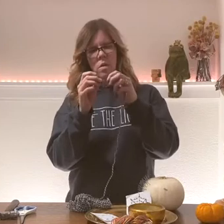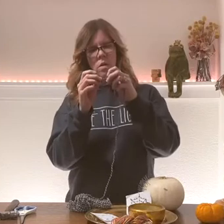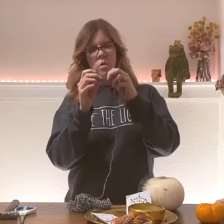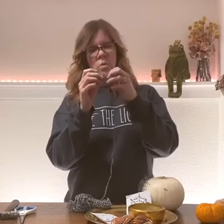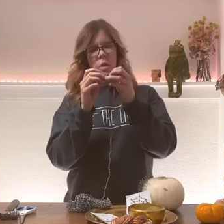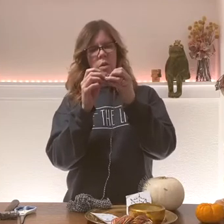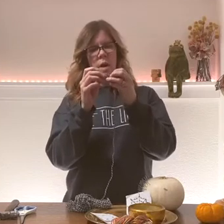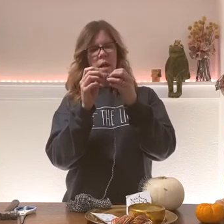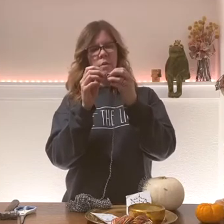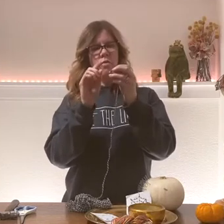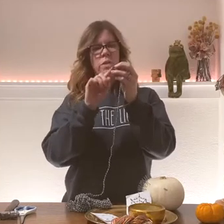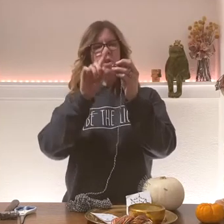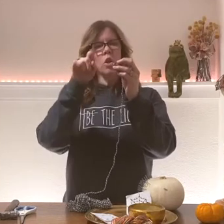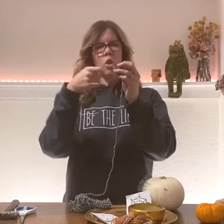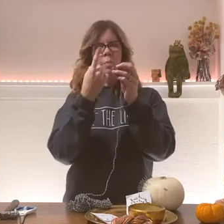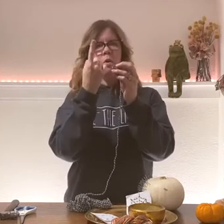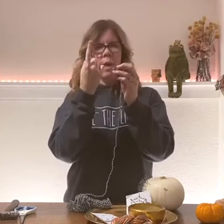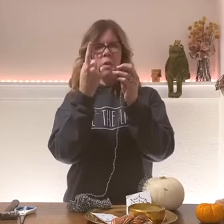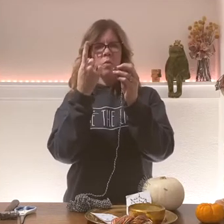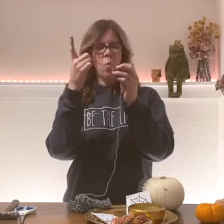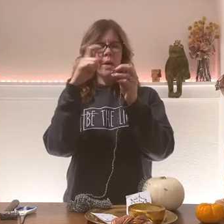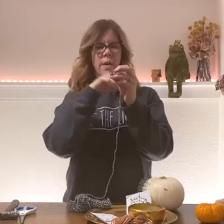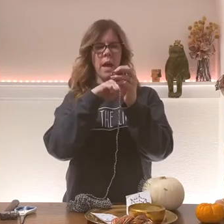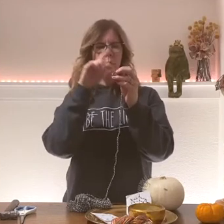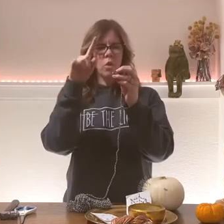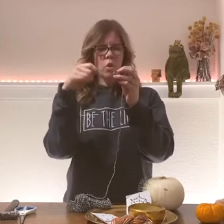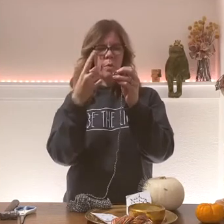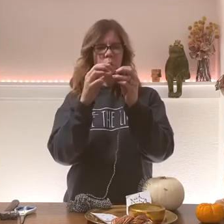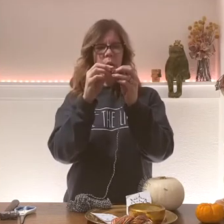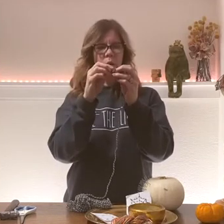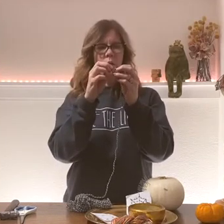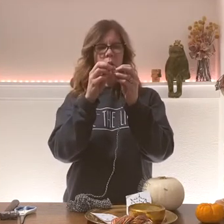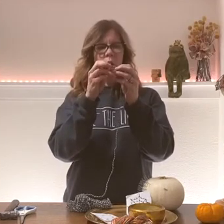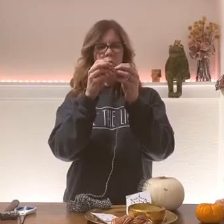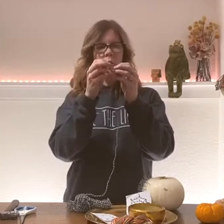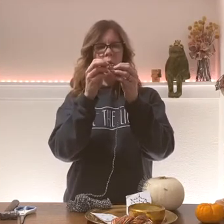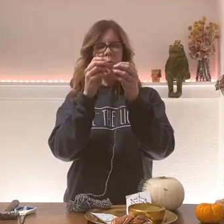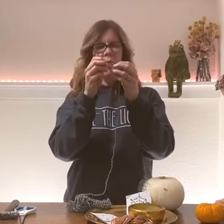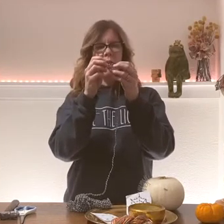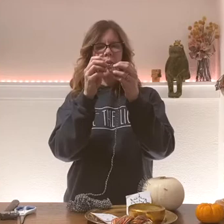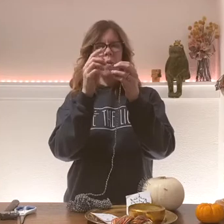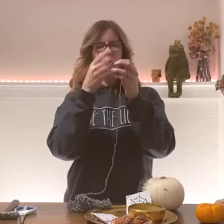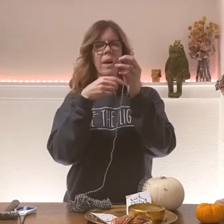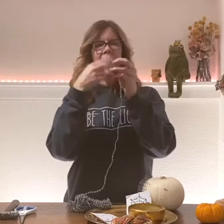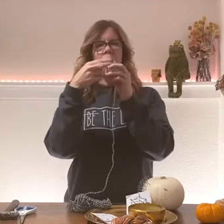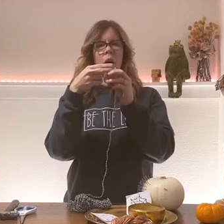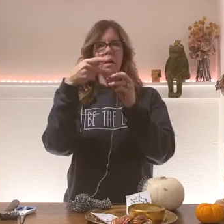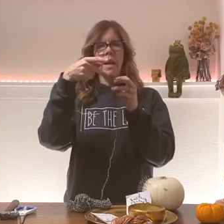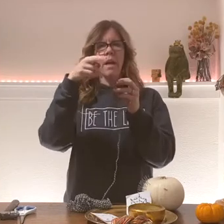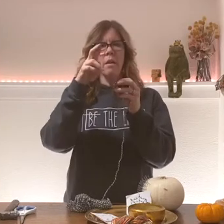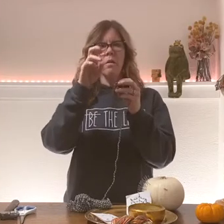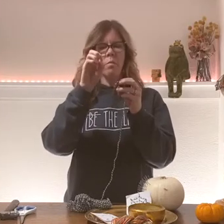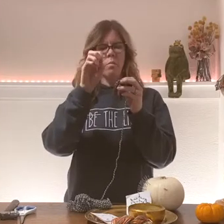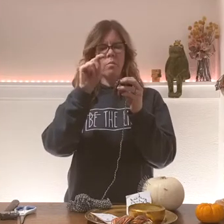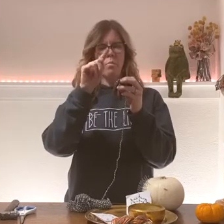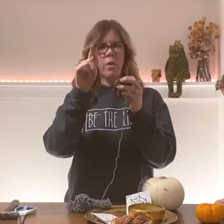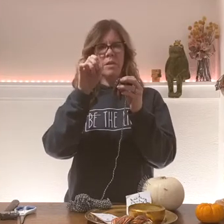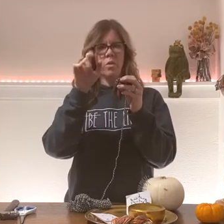To where you just loop it around one time. Loop it around. You end up with what I call a pretzel